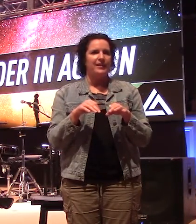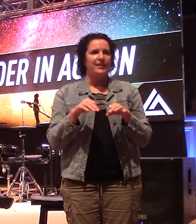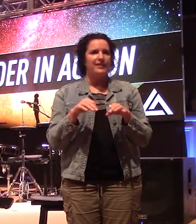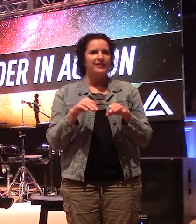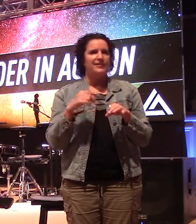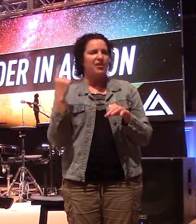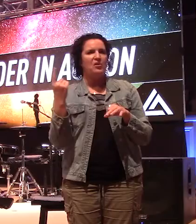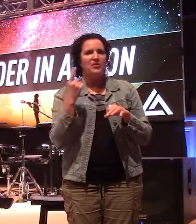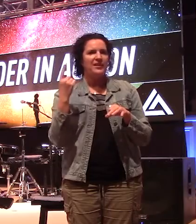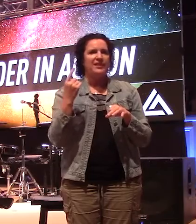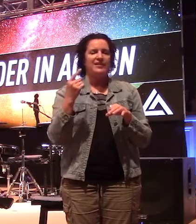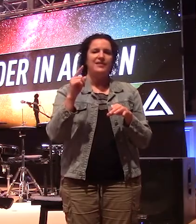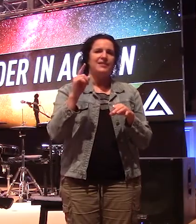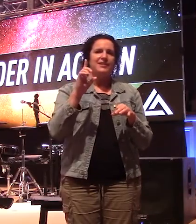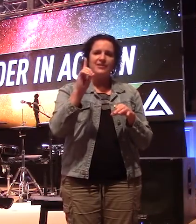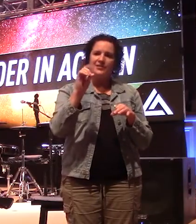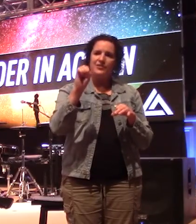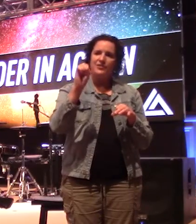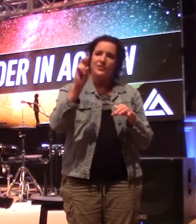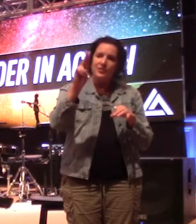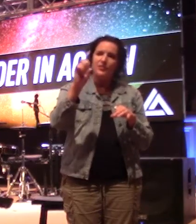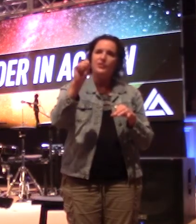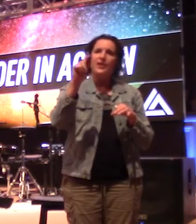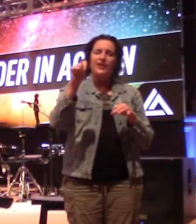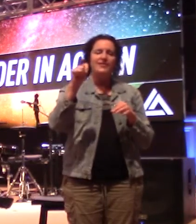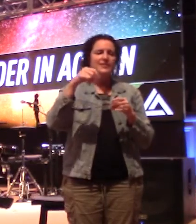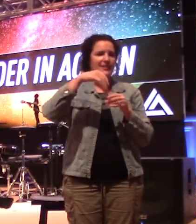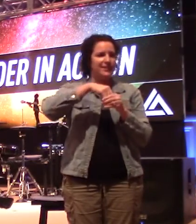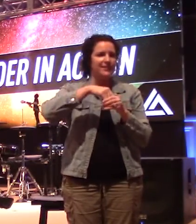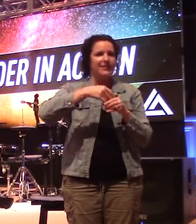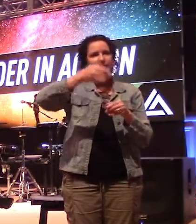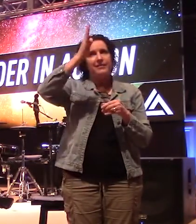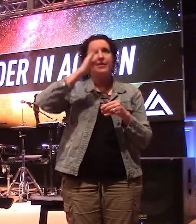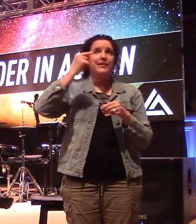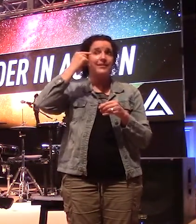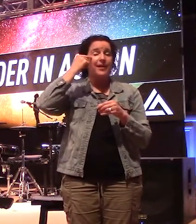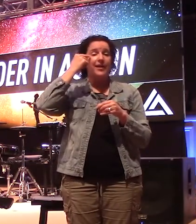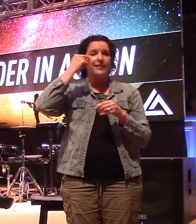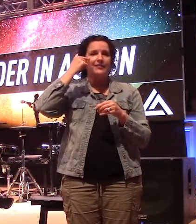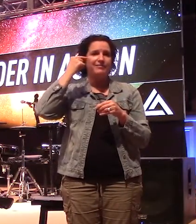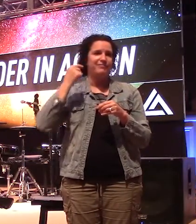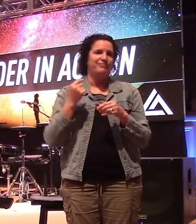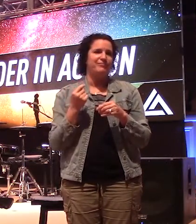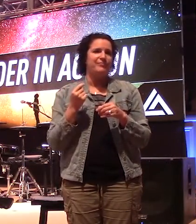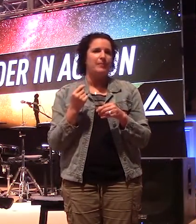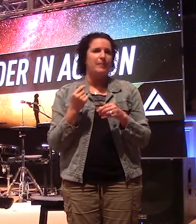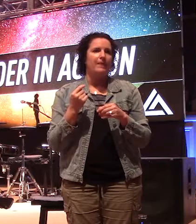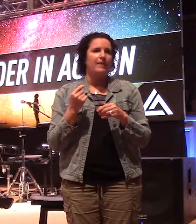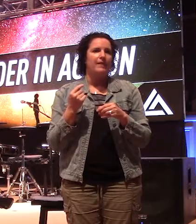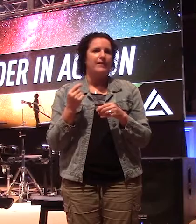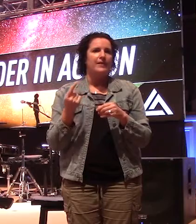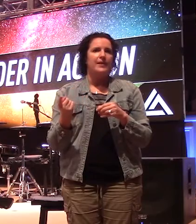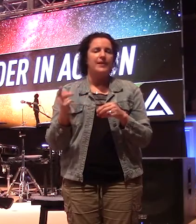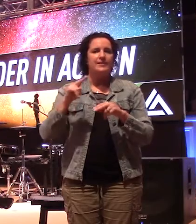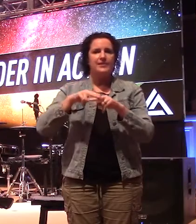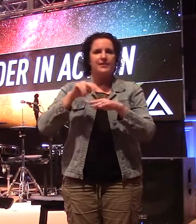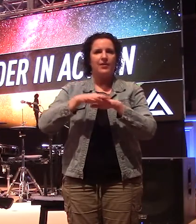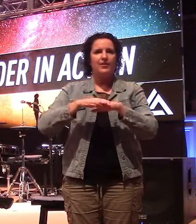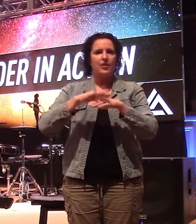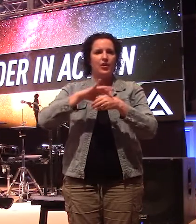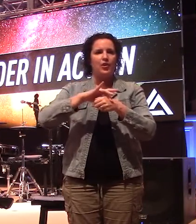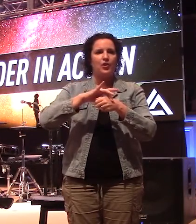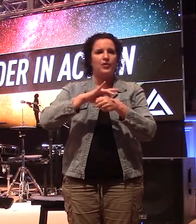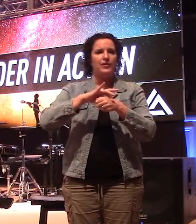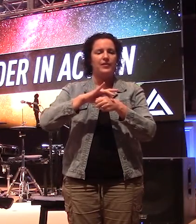of dust on God's scale. He puts us in perspective about verse 22. He who sits upon the circle of the earth,